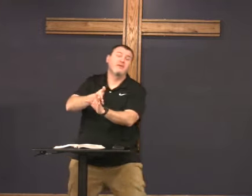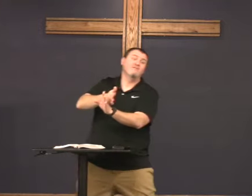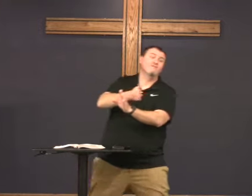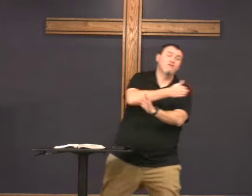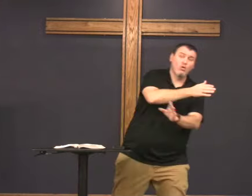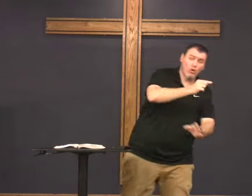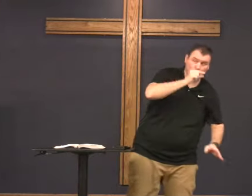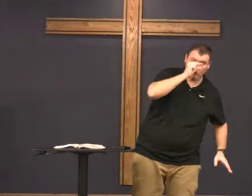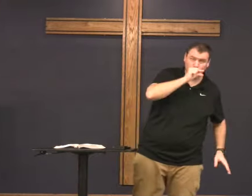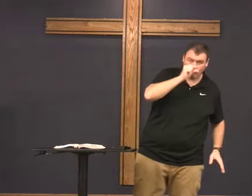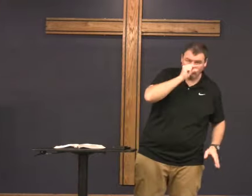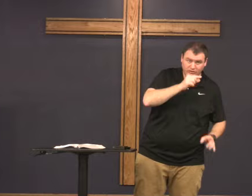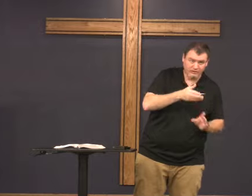and Greek, and before Greek,